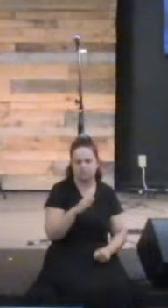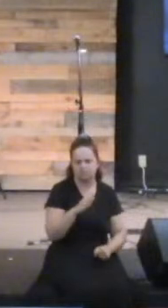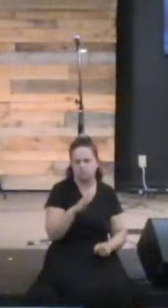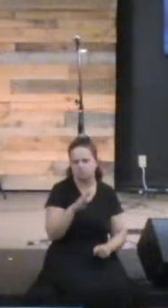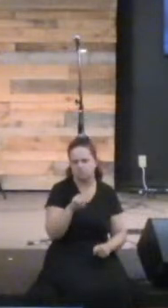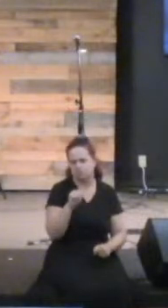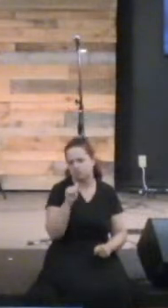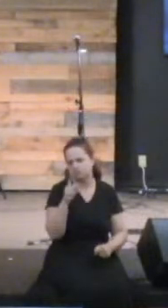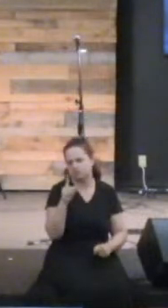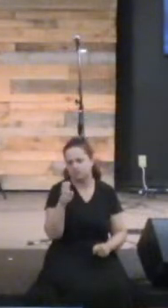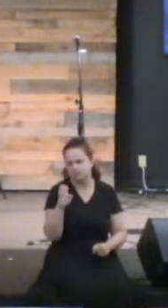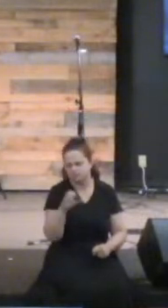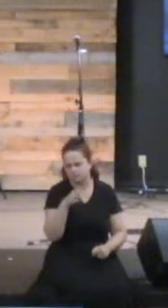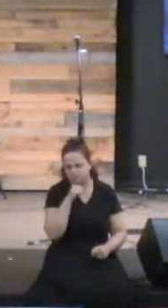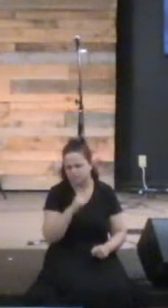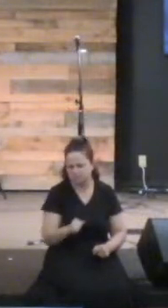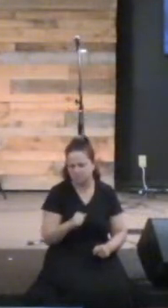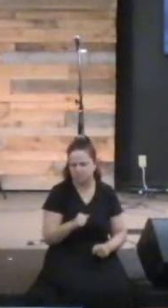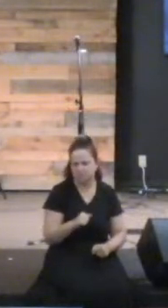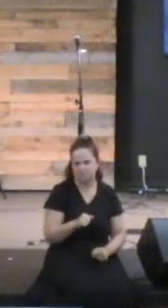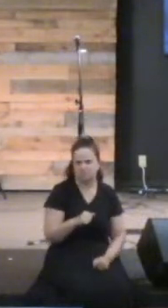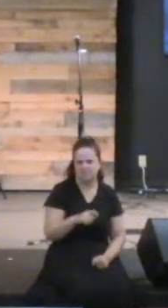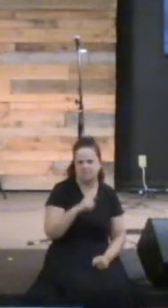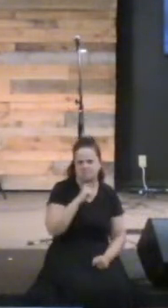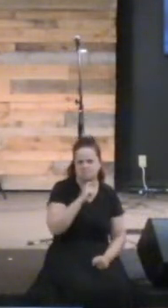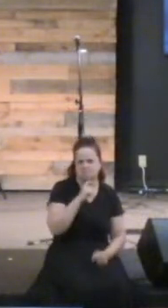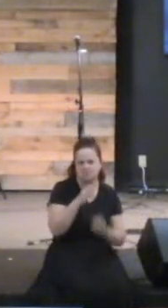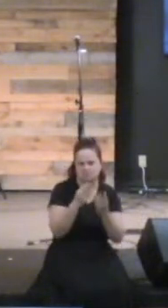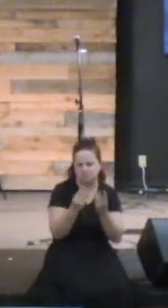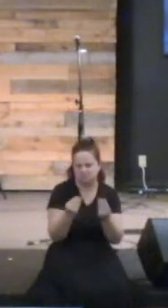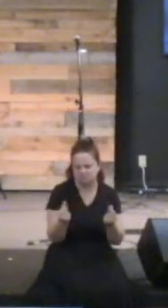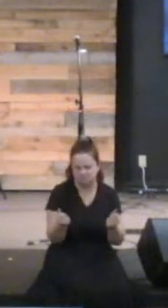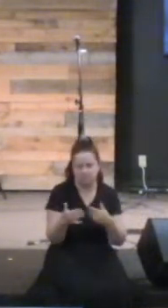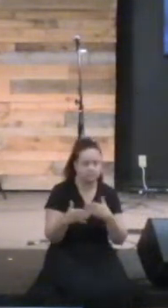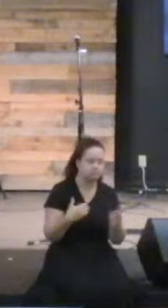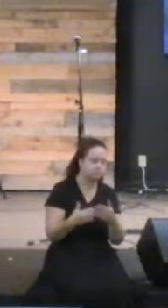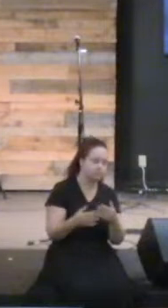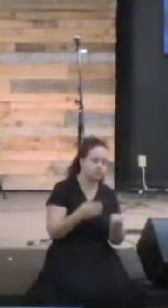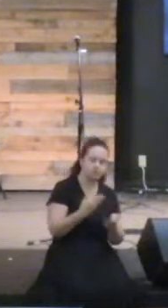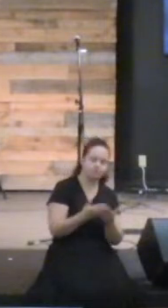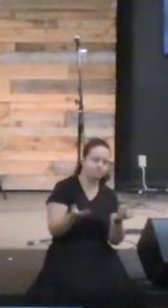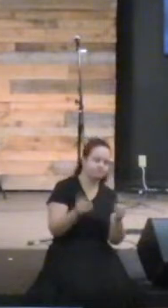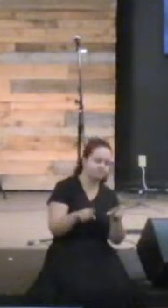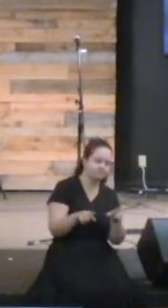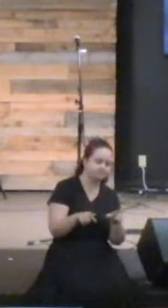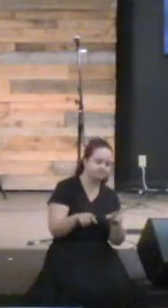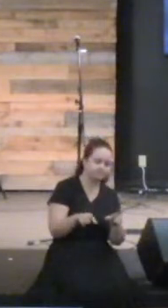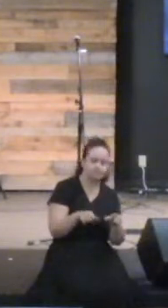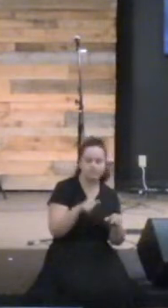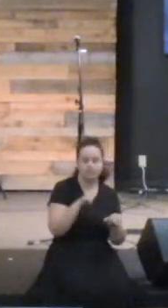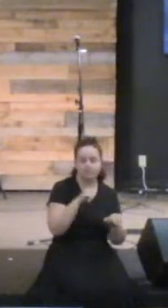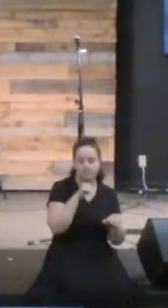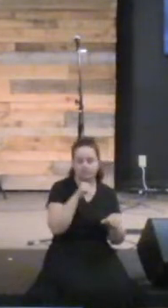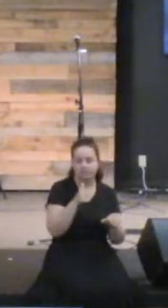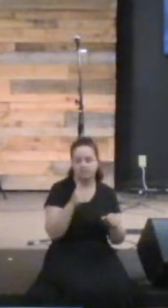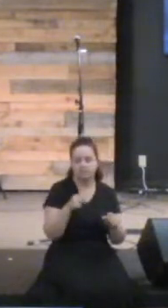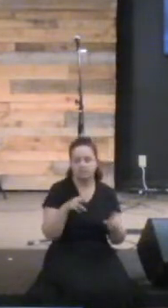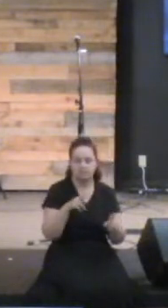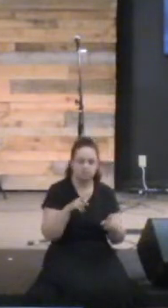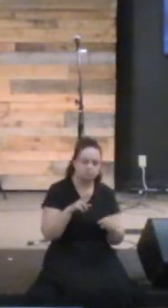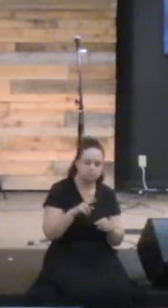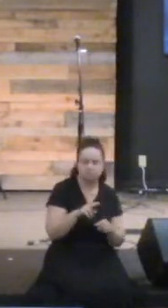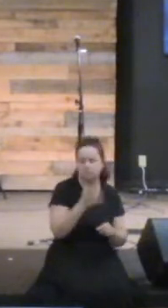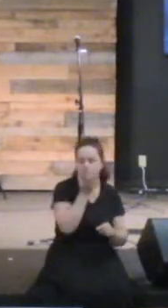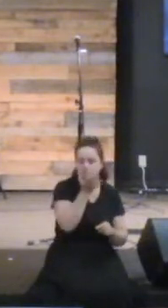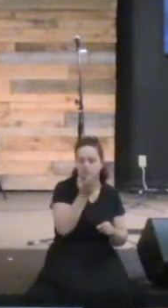it's fine it was perfectly working but just you know whatever things things happen but it wasn't cutting as well and then like my